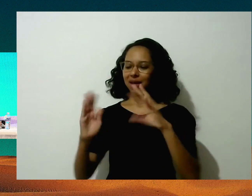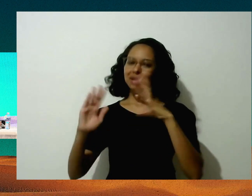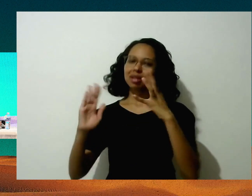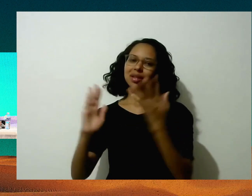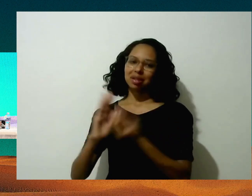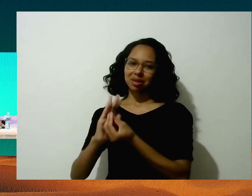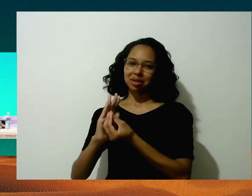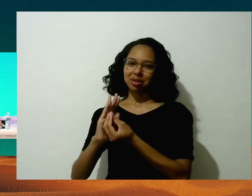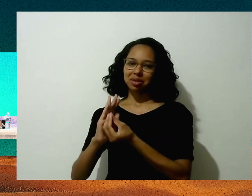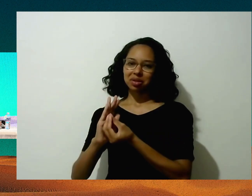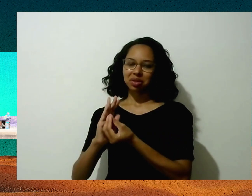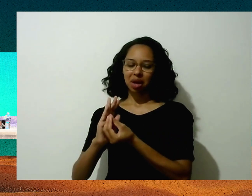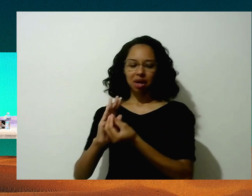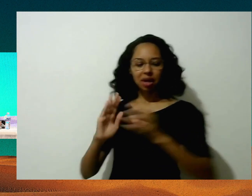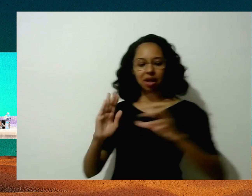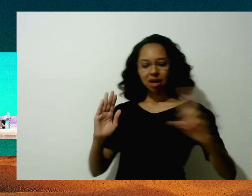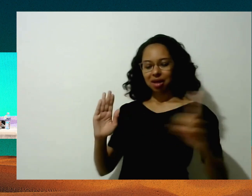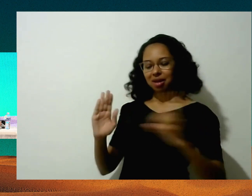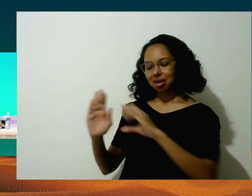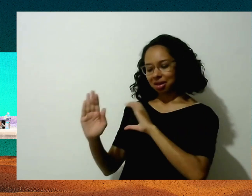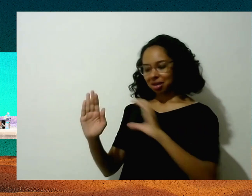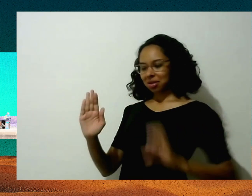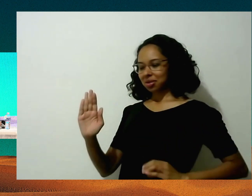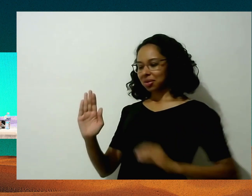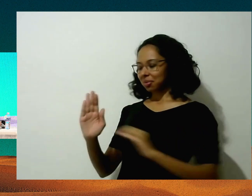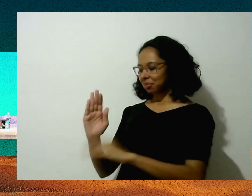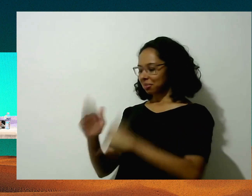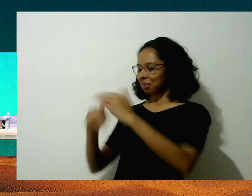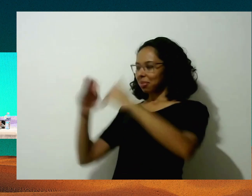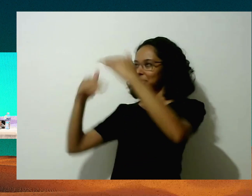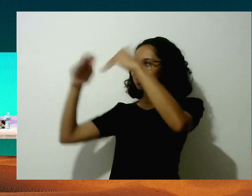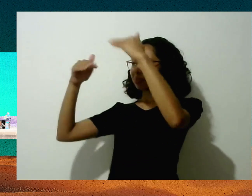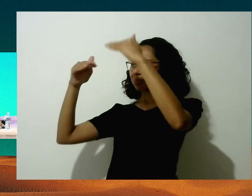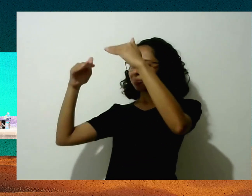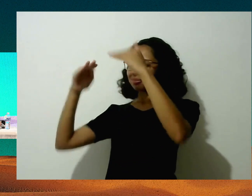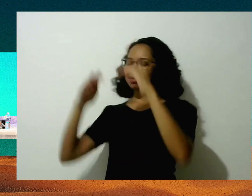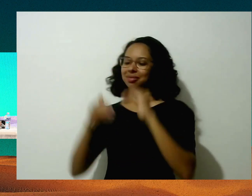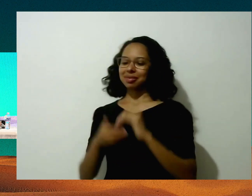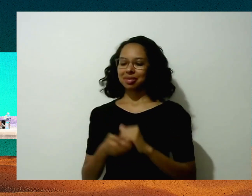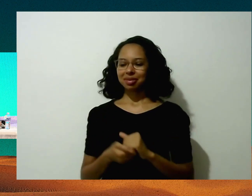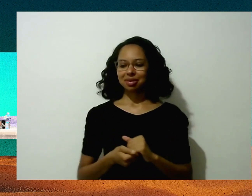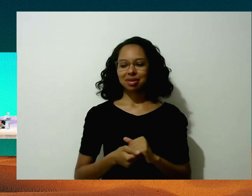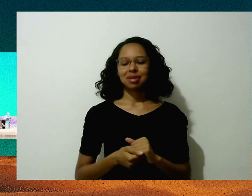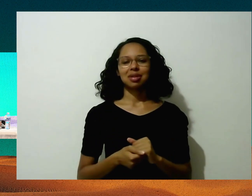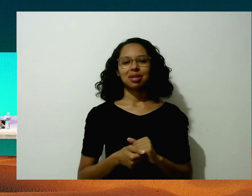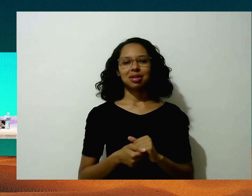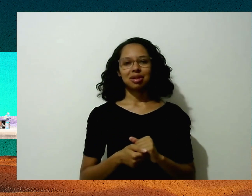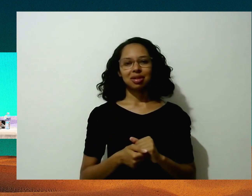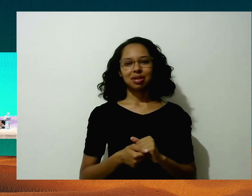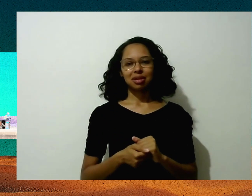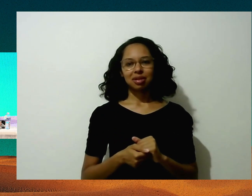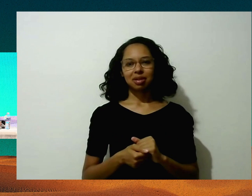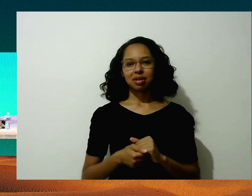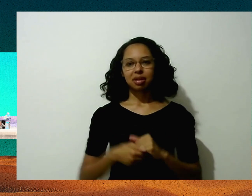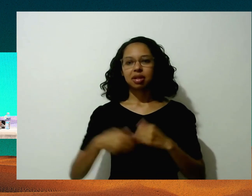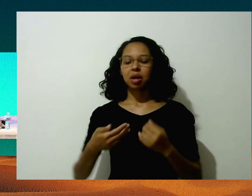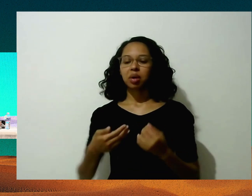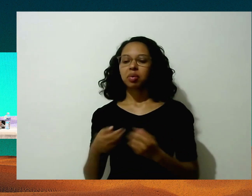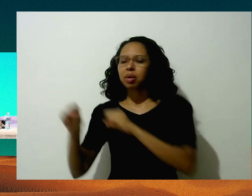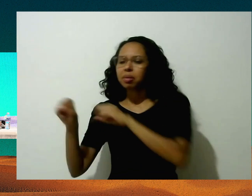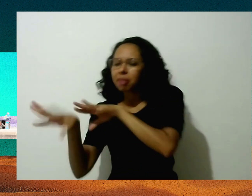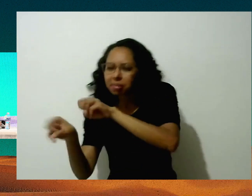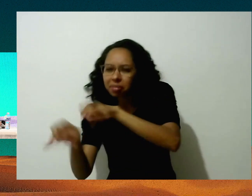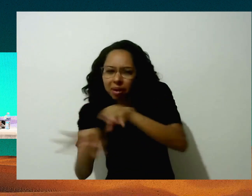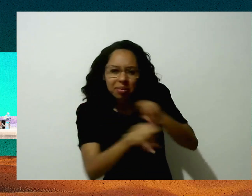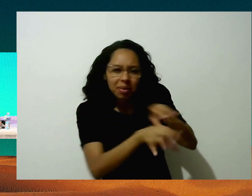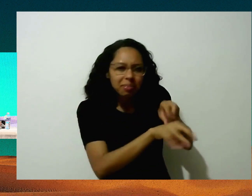Cristo edifique a sua igreja. Because God wants Christ to build up His church. Ensinando-os a guardar todas as coisas que eu vos